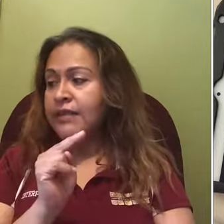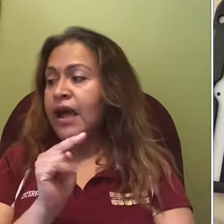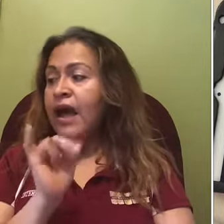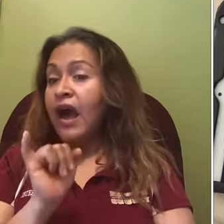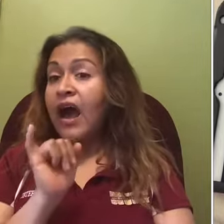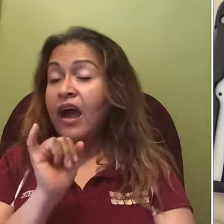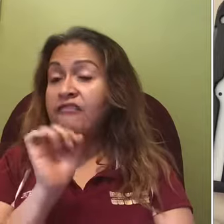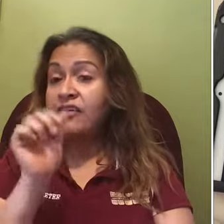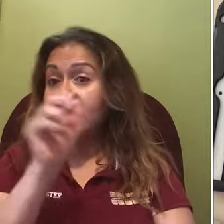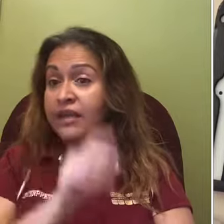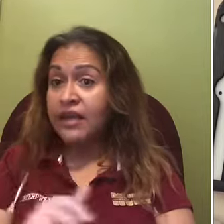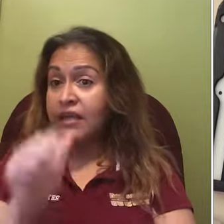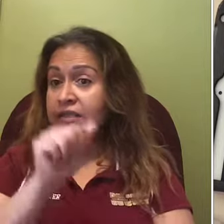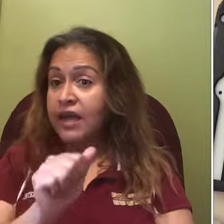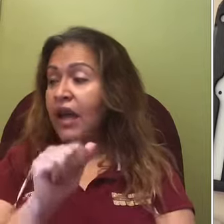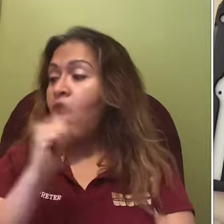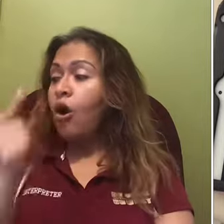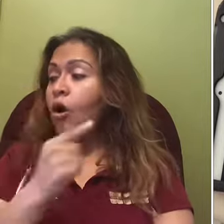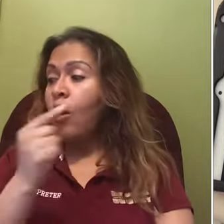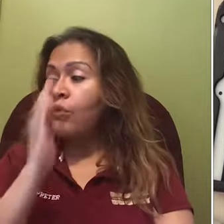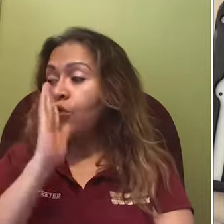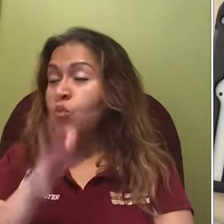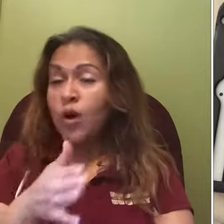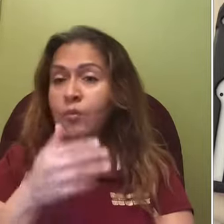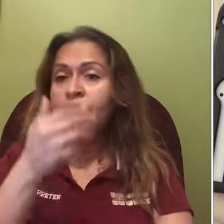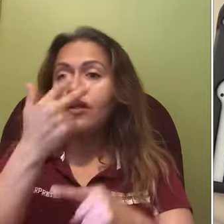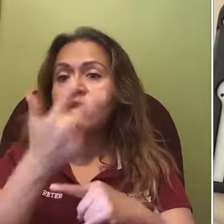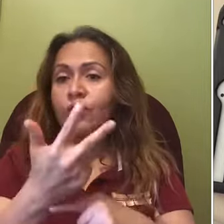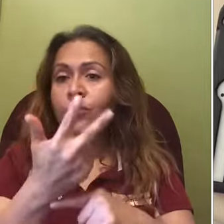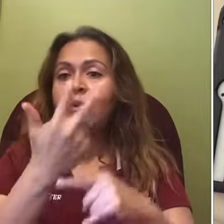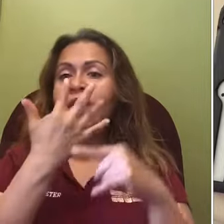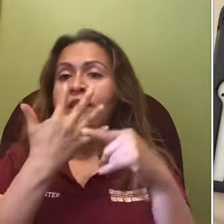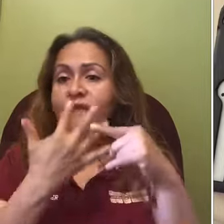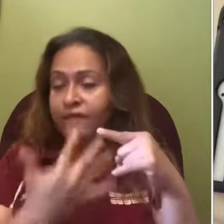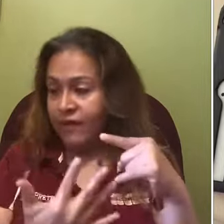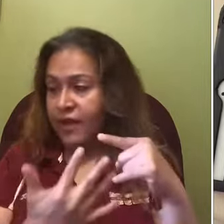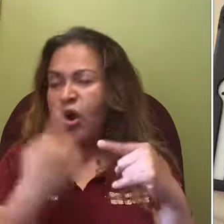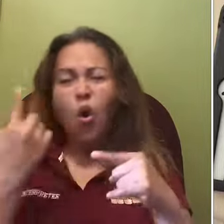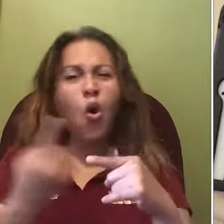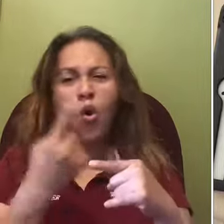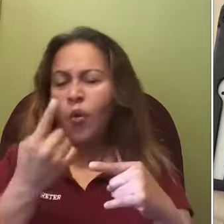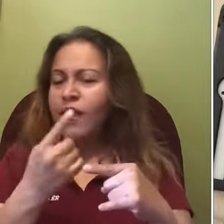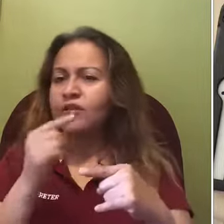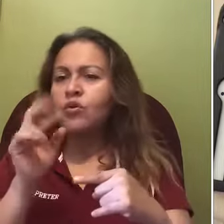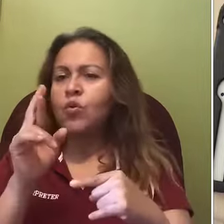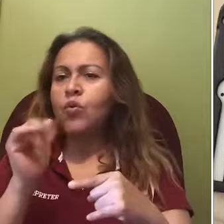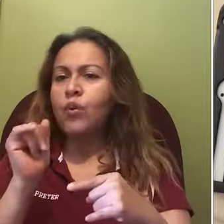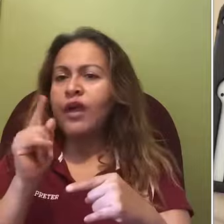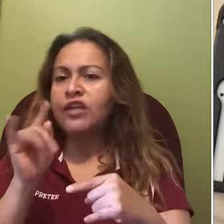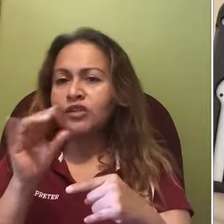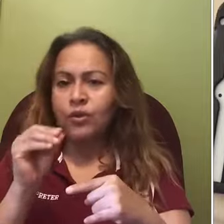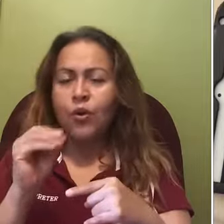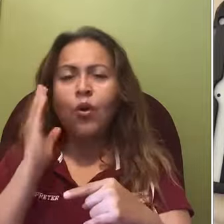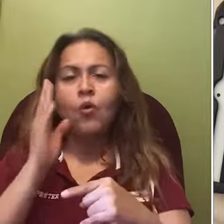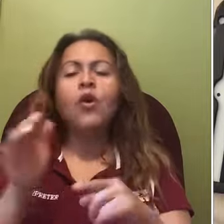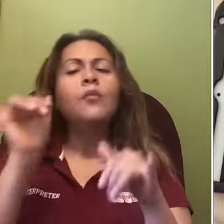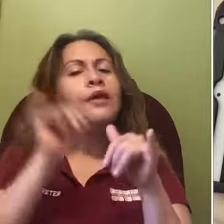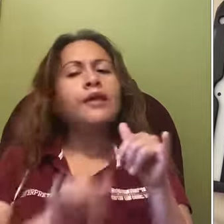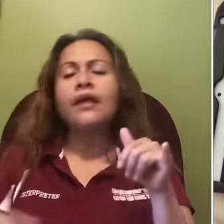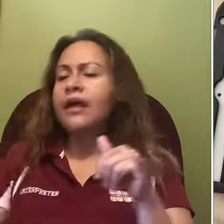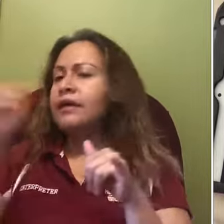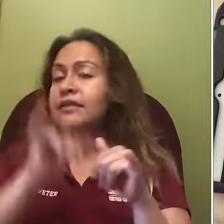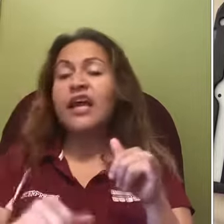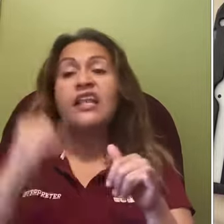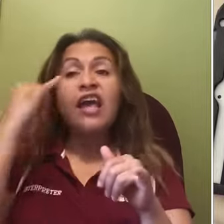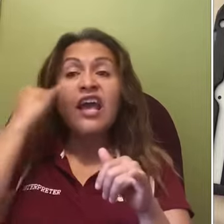angle is a certain angle, it's always going to be 3/5. The ratio of the opposite to the hypotenuse is always going to be the same, even if the actual